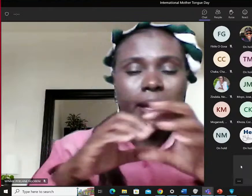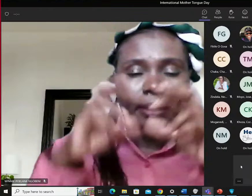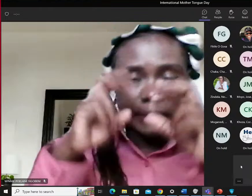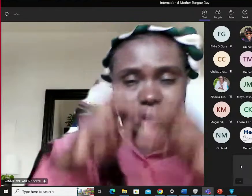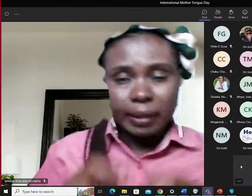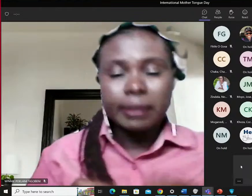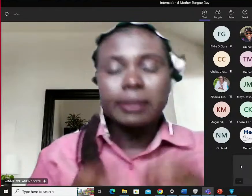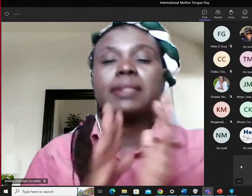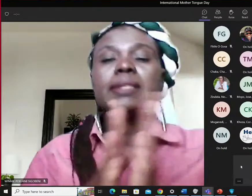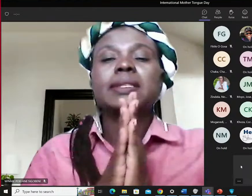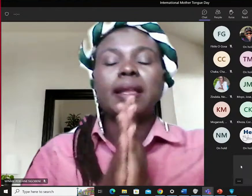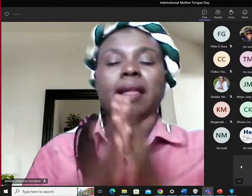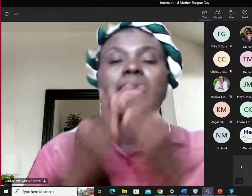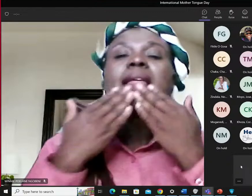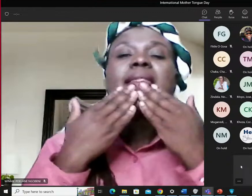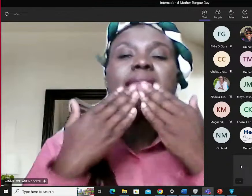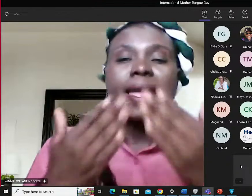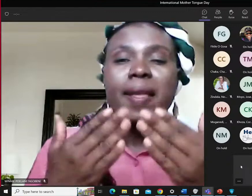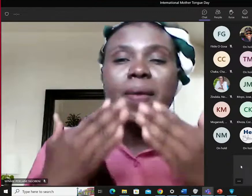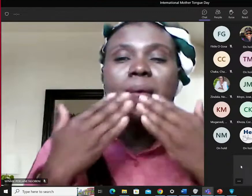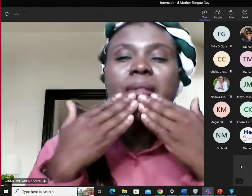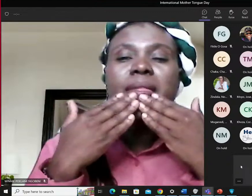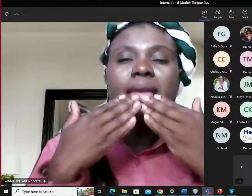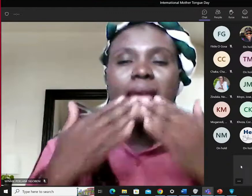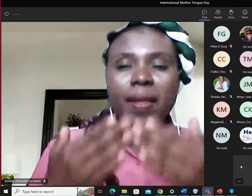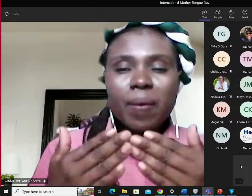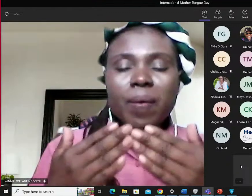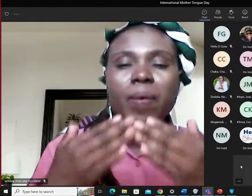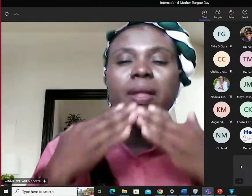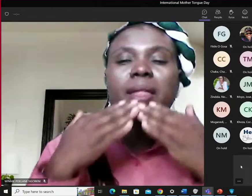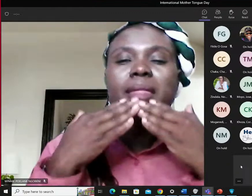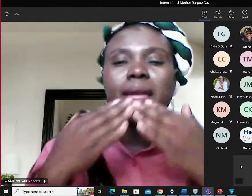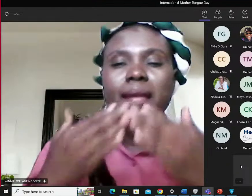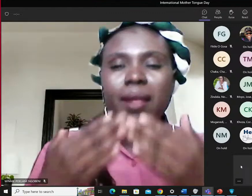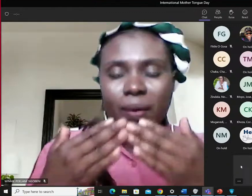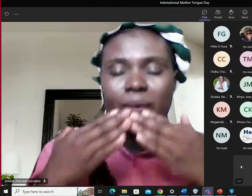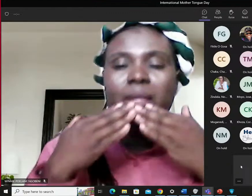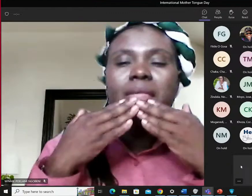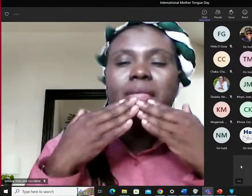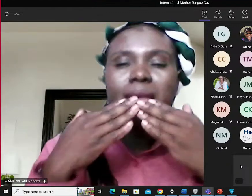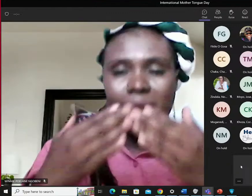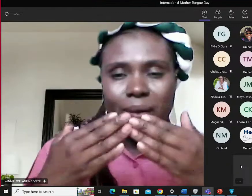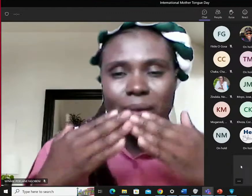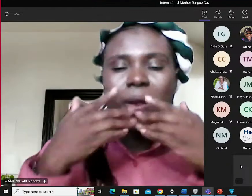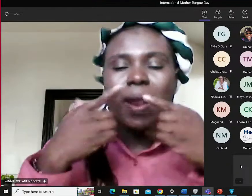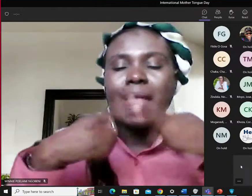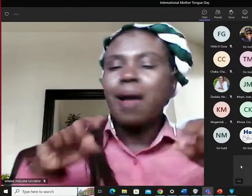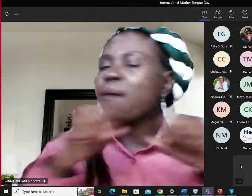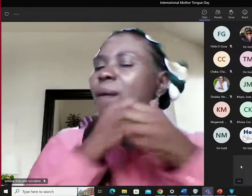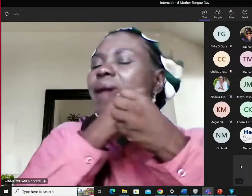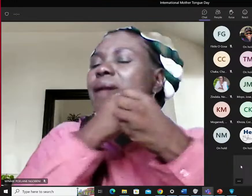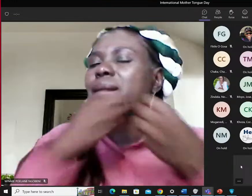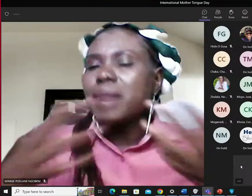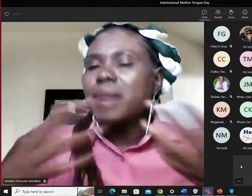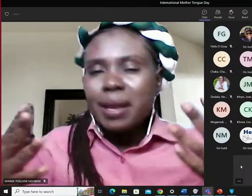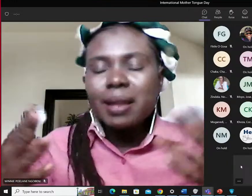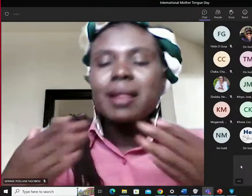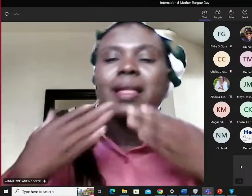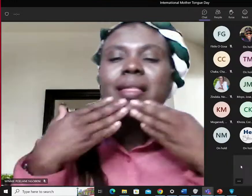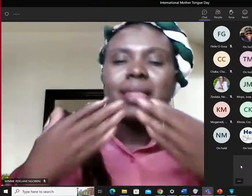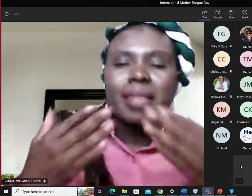Ngiyabonga, ndiyabulela, enkosi, inkomi, komo, bayadanki. Thank you, colleagues.